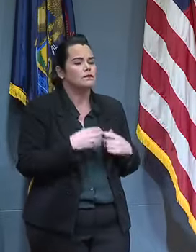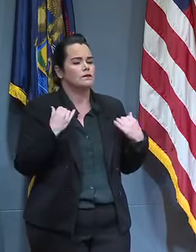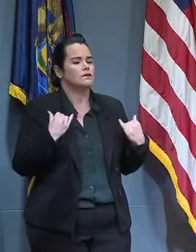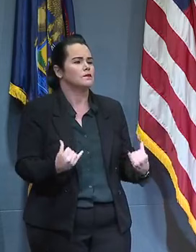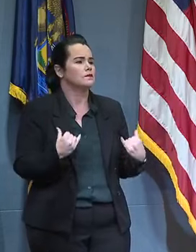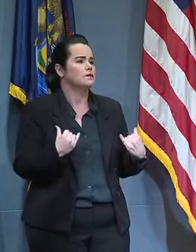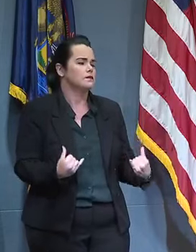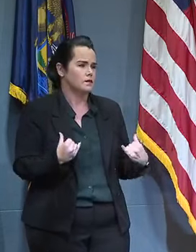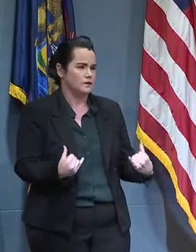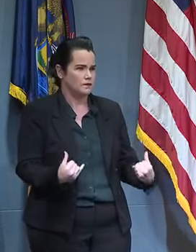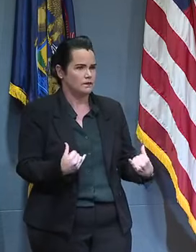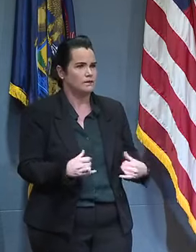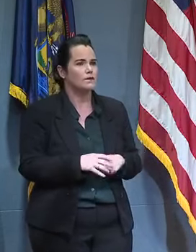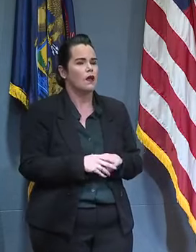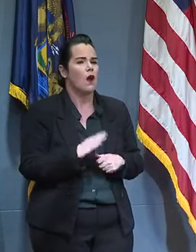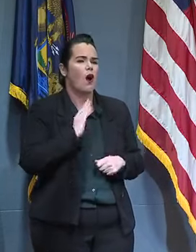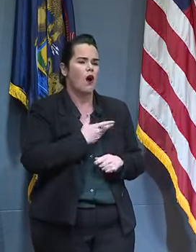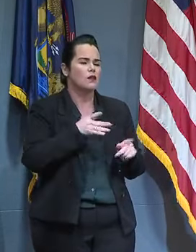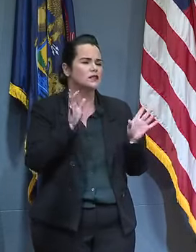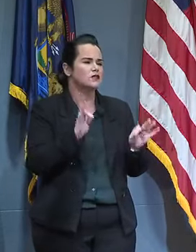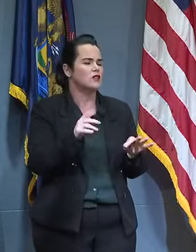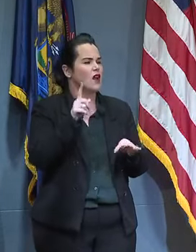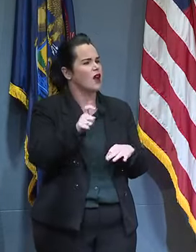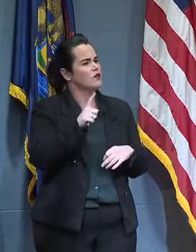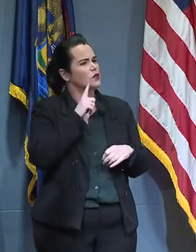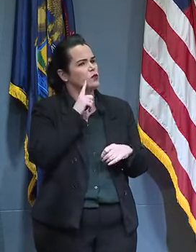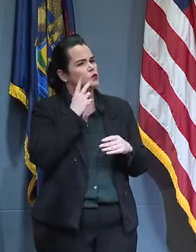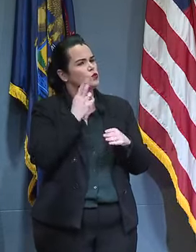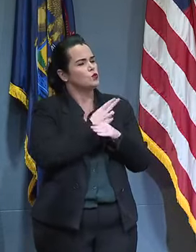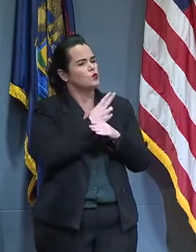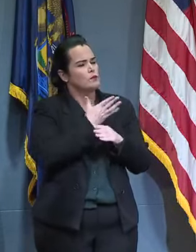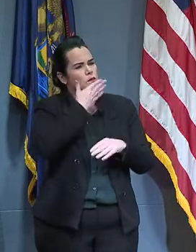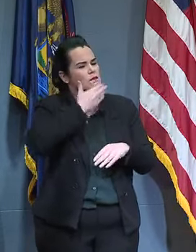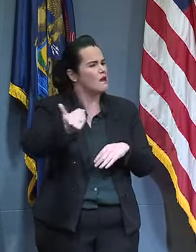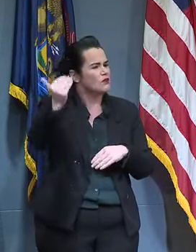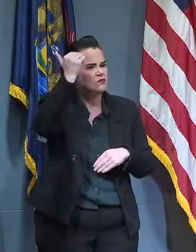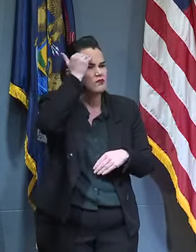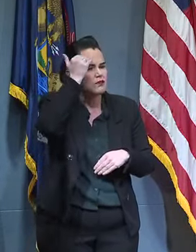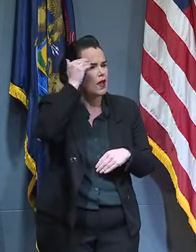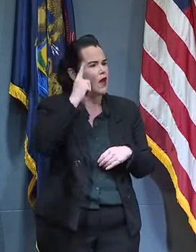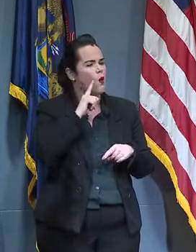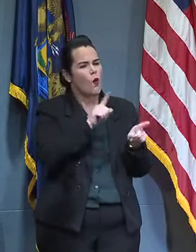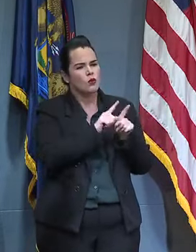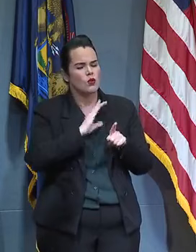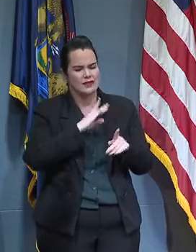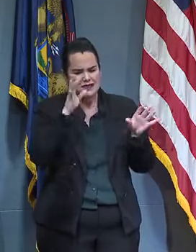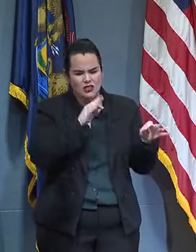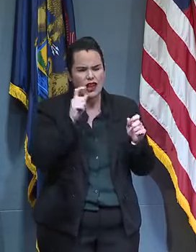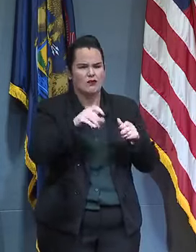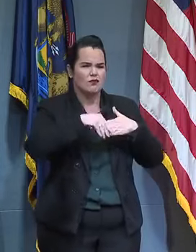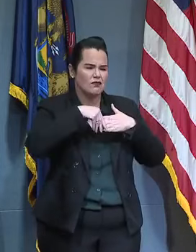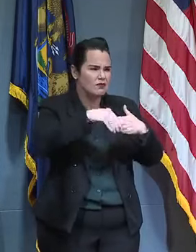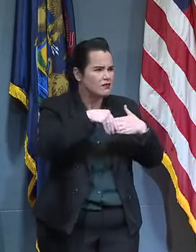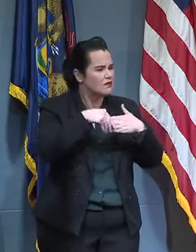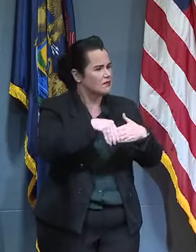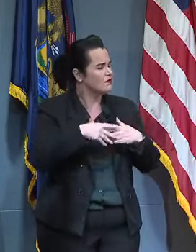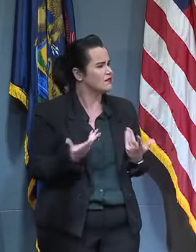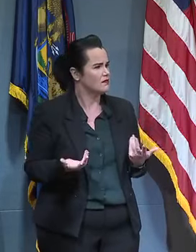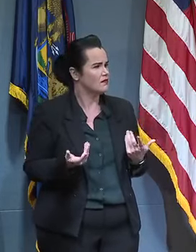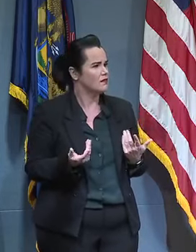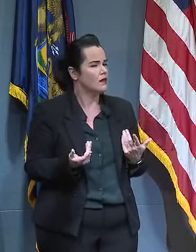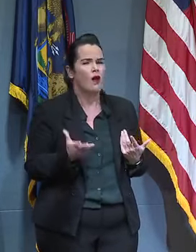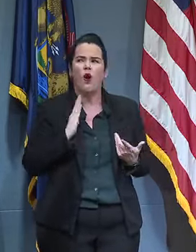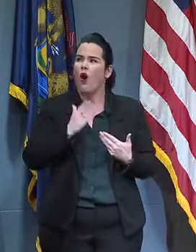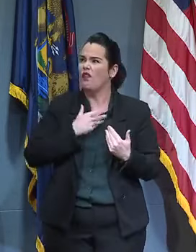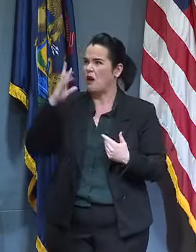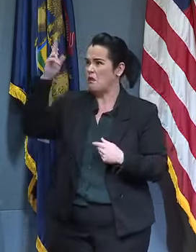are well-informed, that are nimble. And that's what we're going to continue to do. All of these political threats,